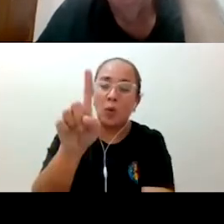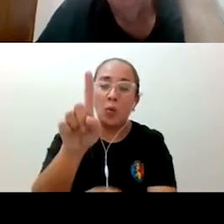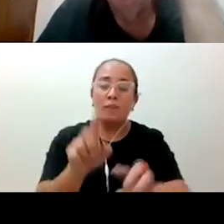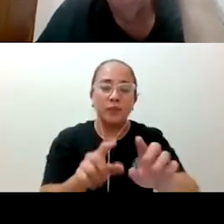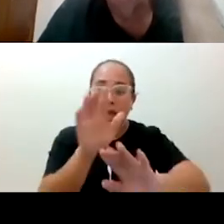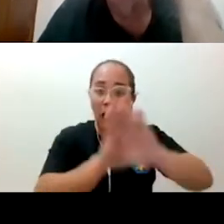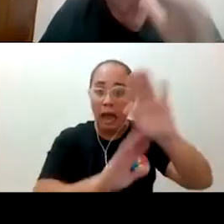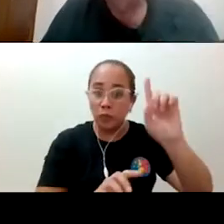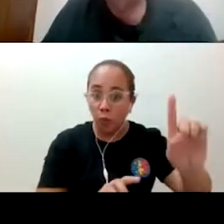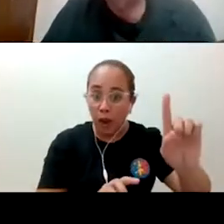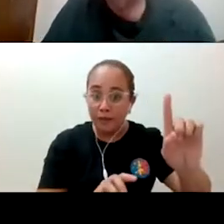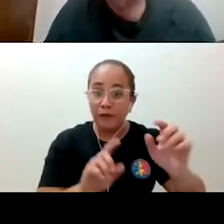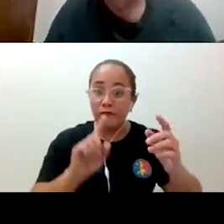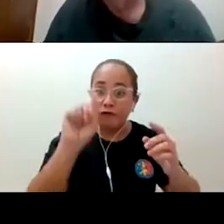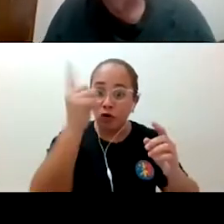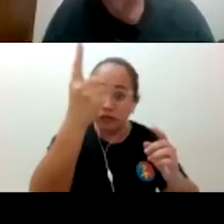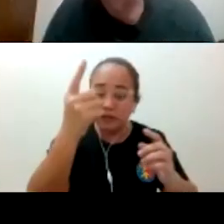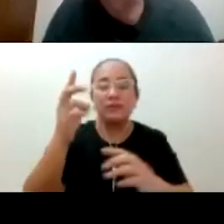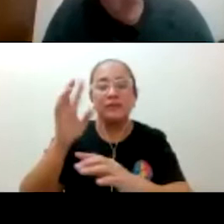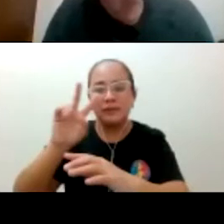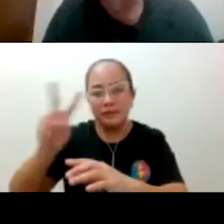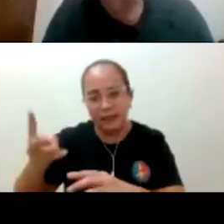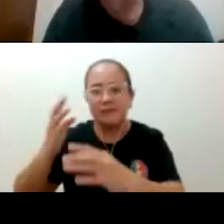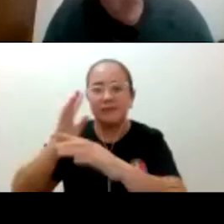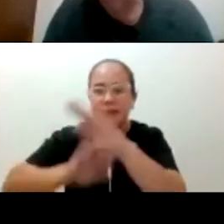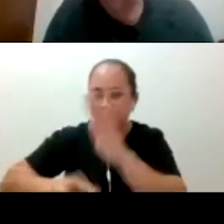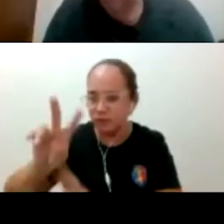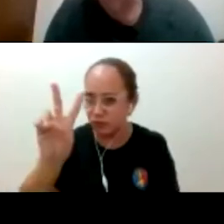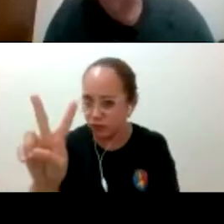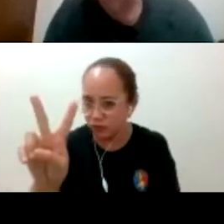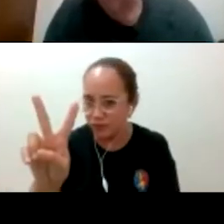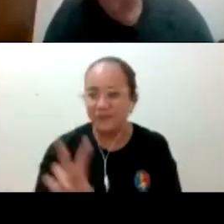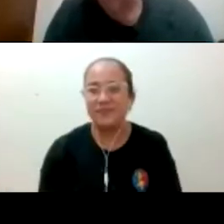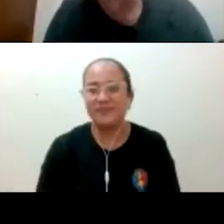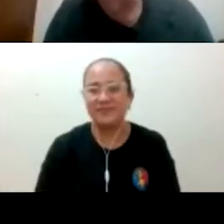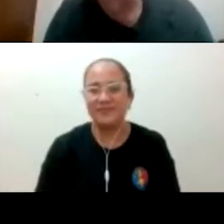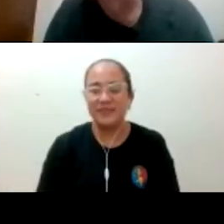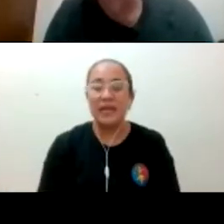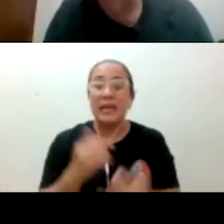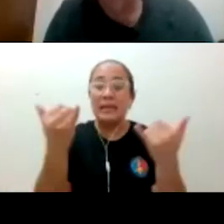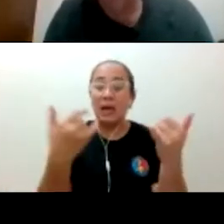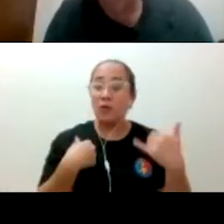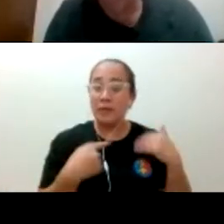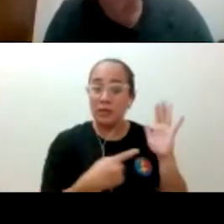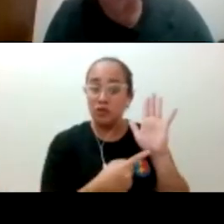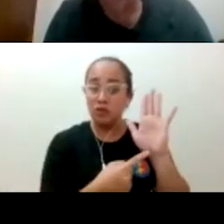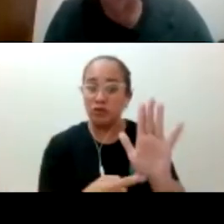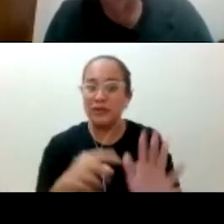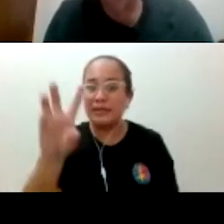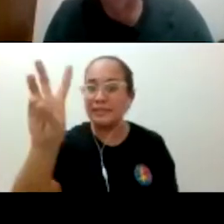before two-handed signs. Okay, now I'm going to show you